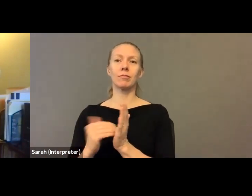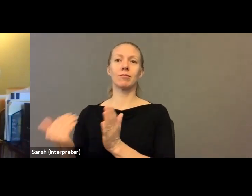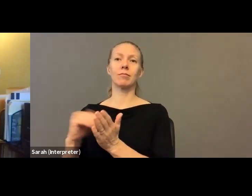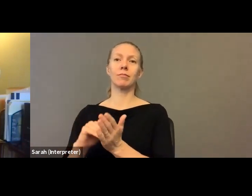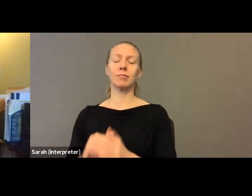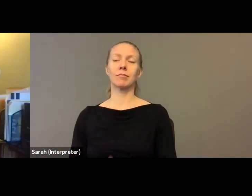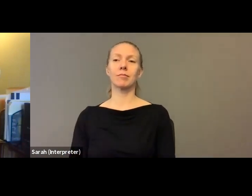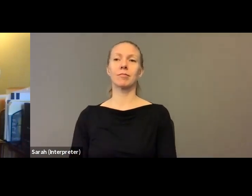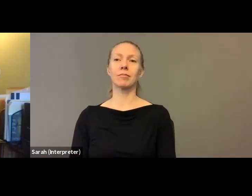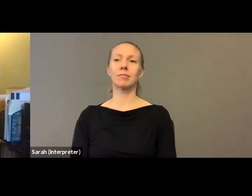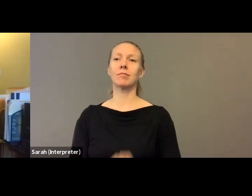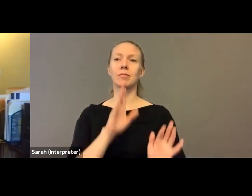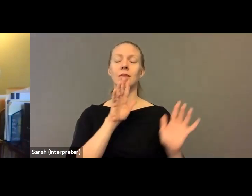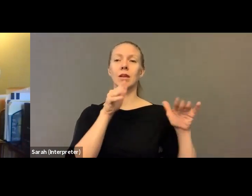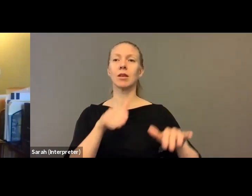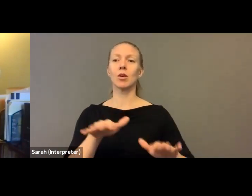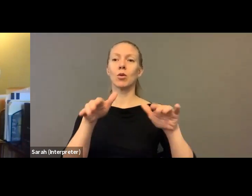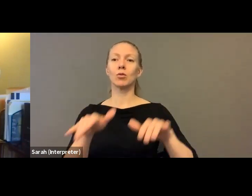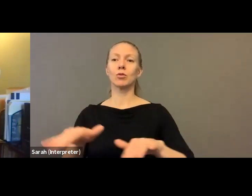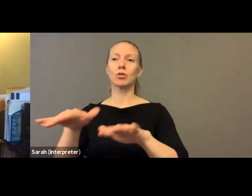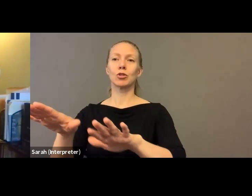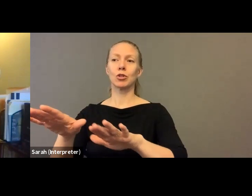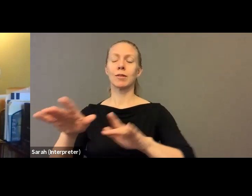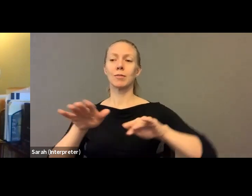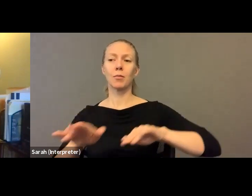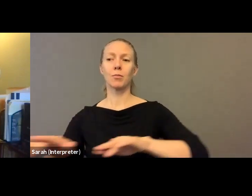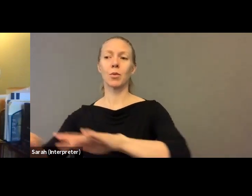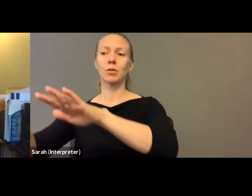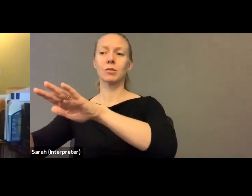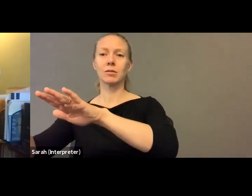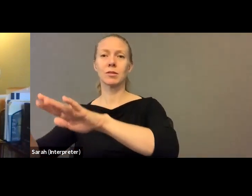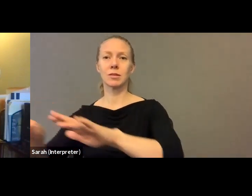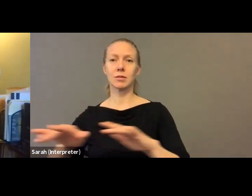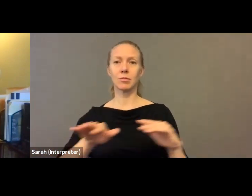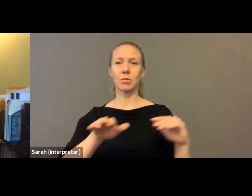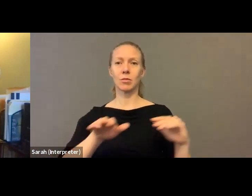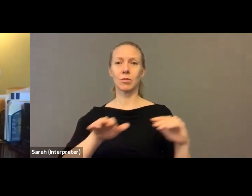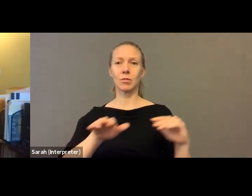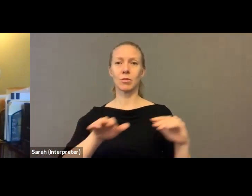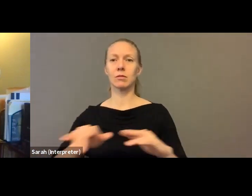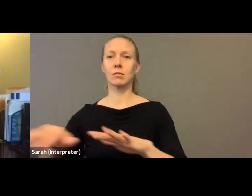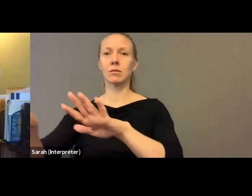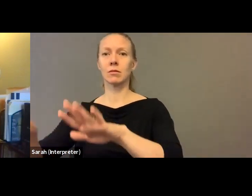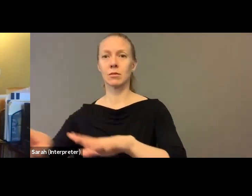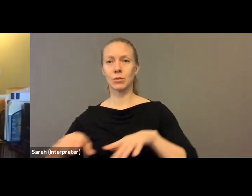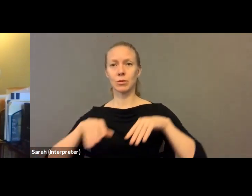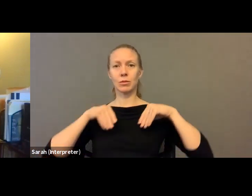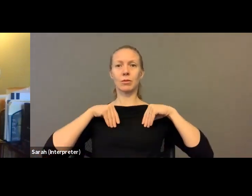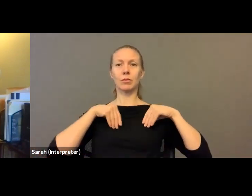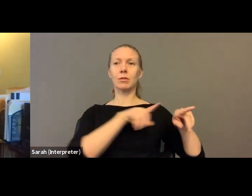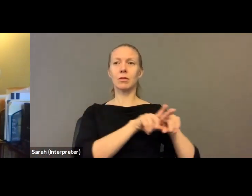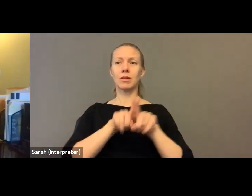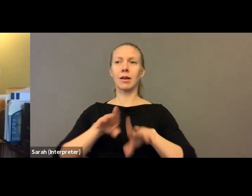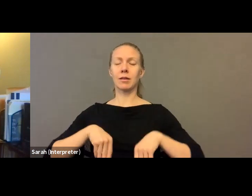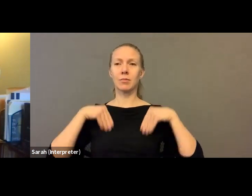The ocean pulls, is pulled, pulling back like a bed cover, but instead of drape,